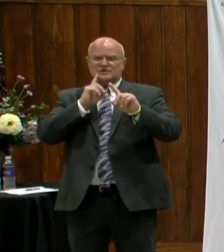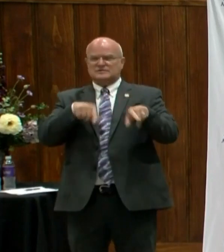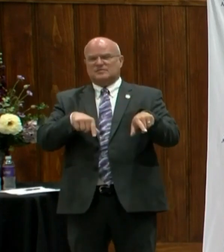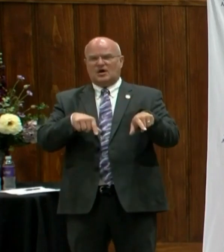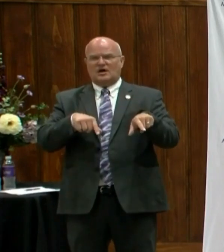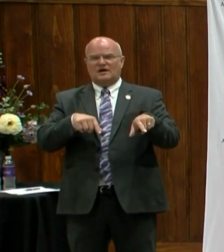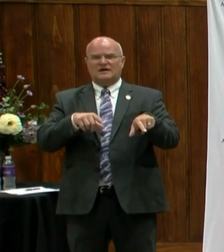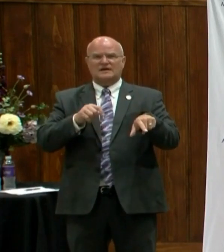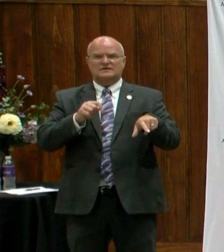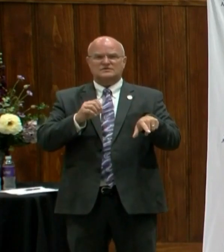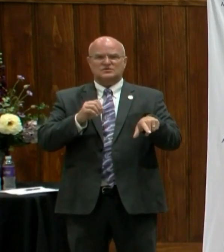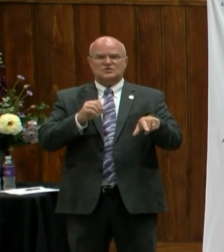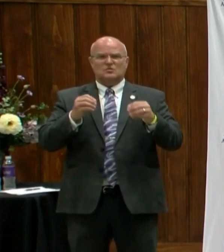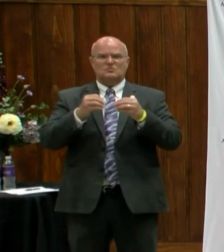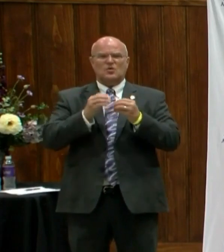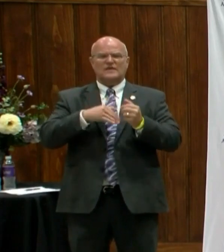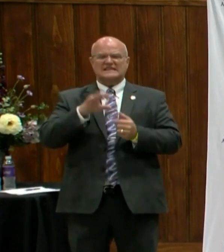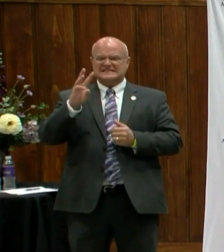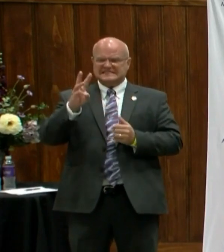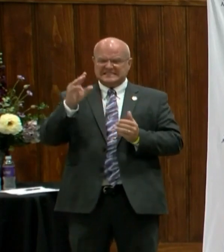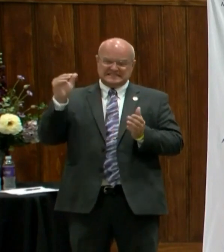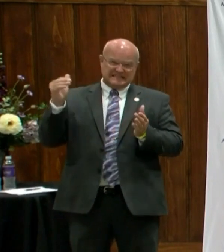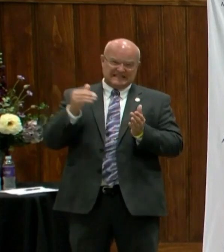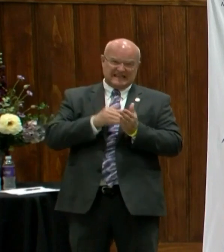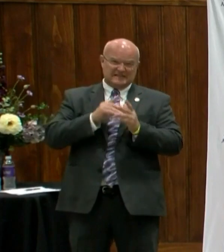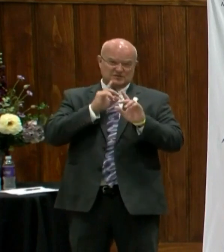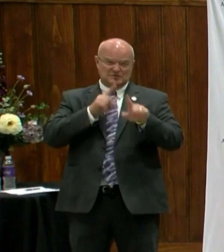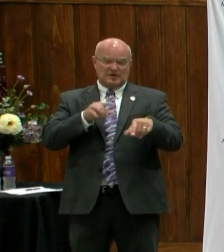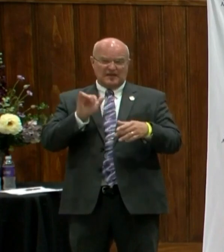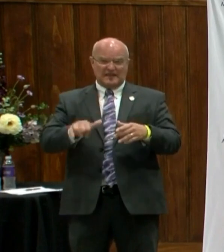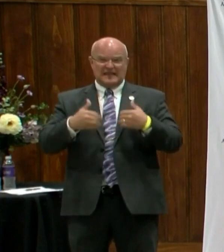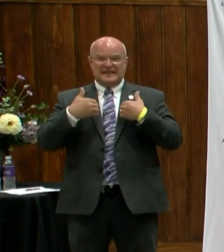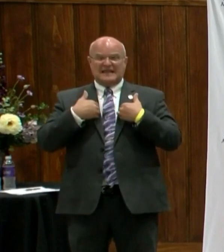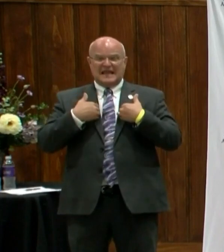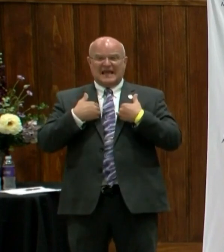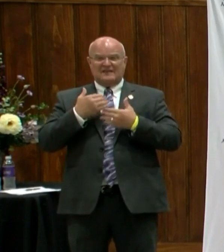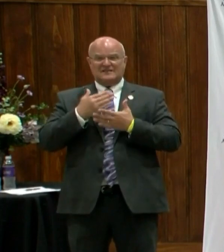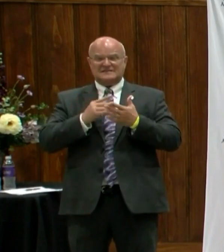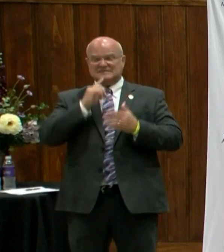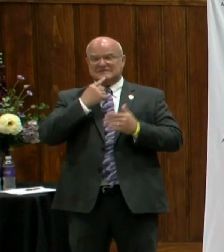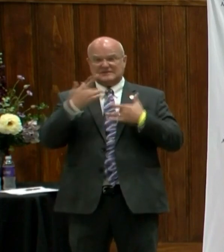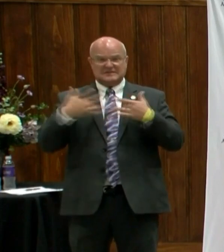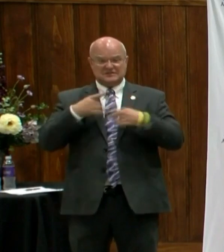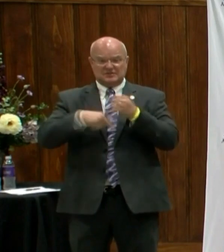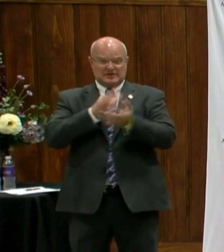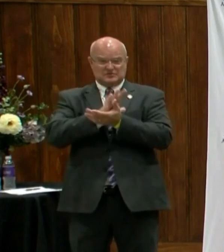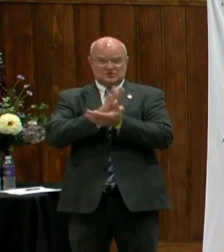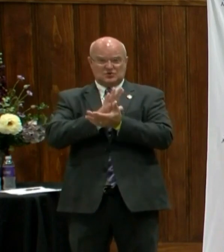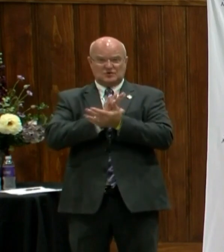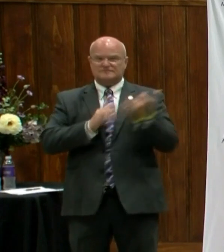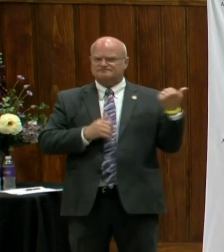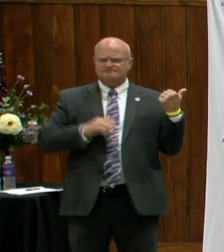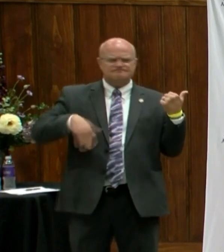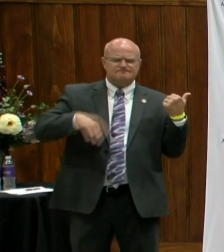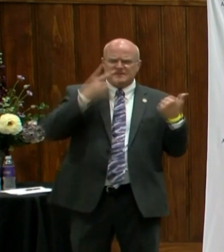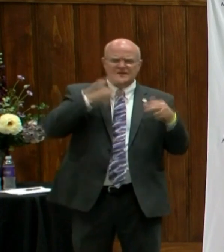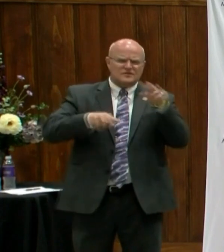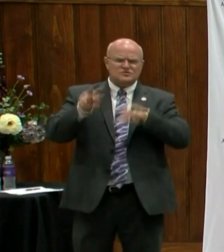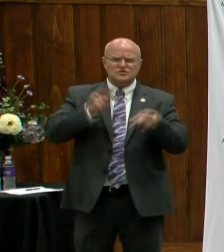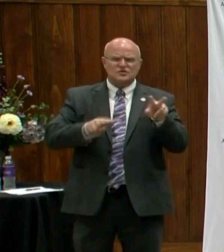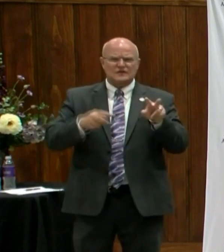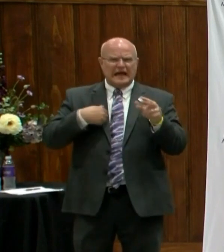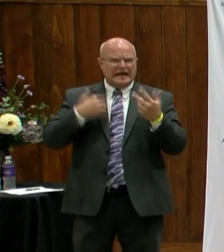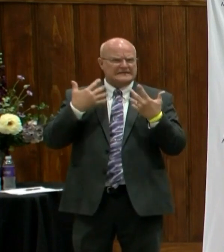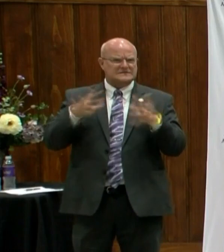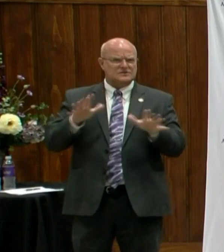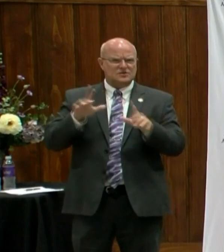to over 6,000 responding to that and having some very serious concerns about school? I haven't seen the surveys. I